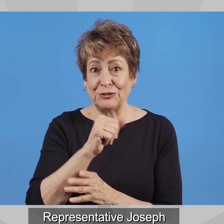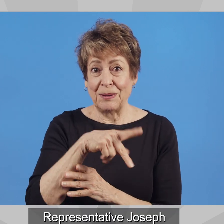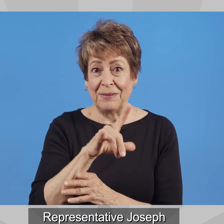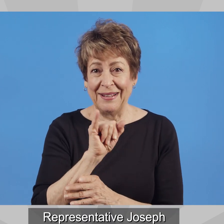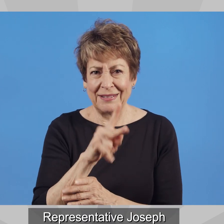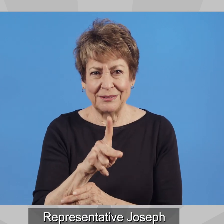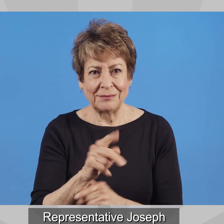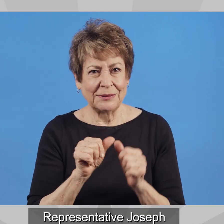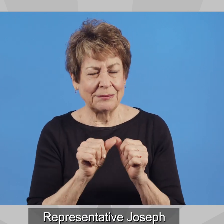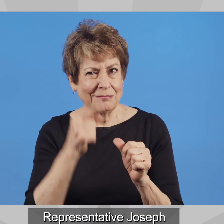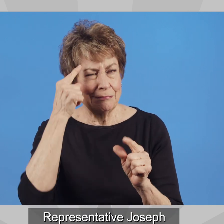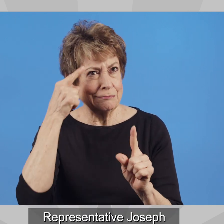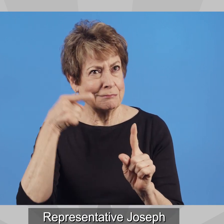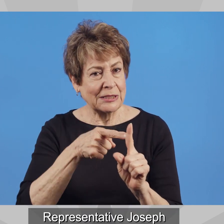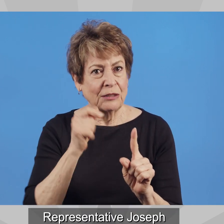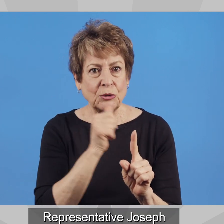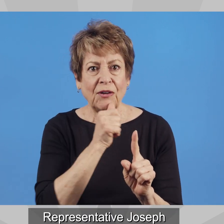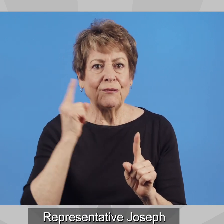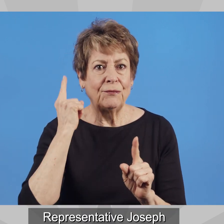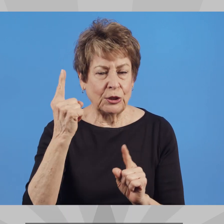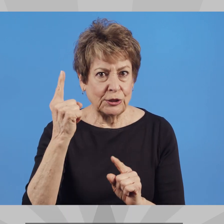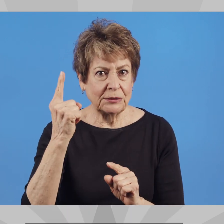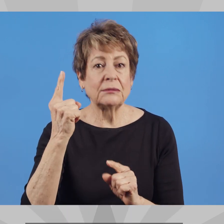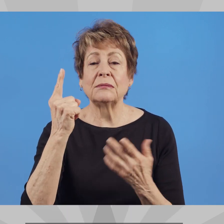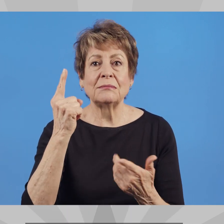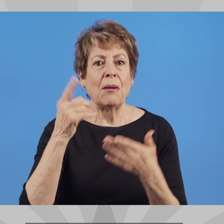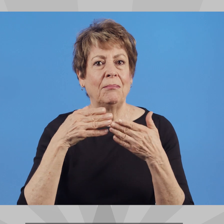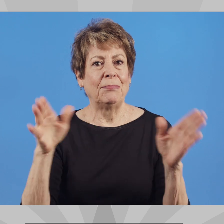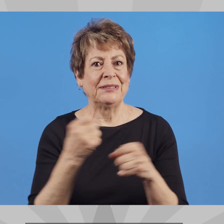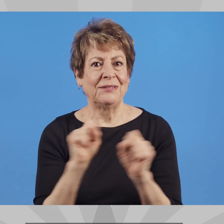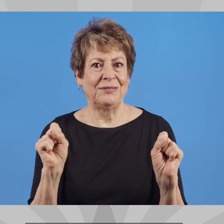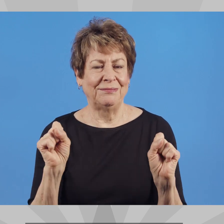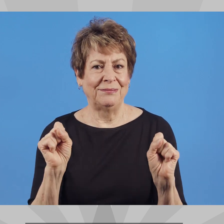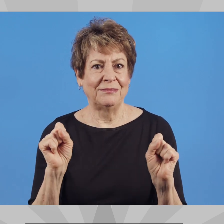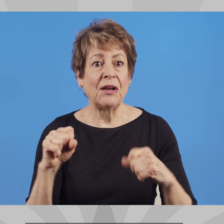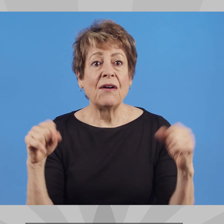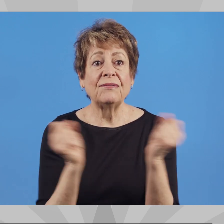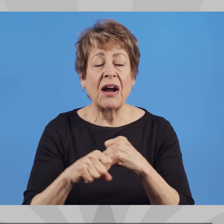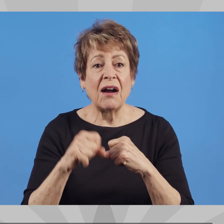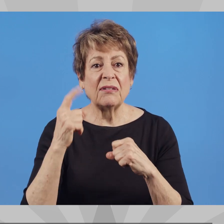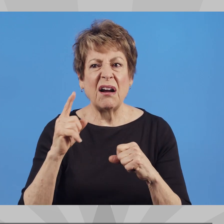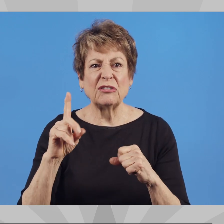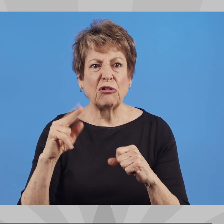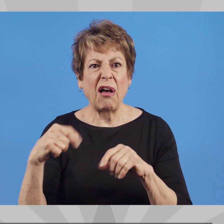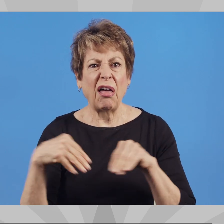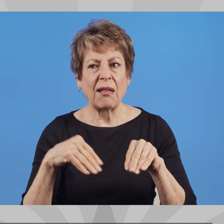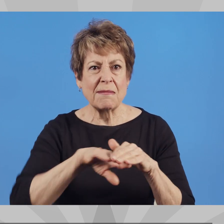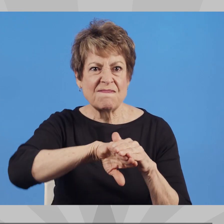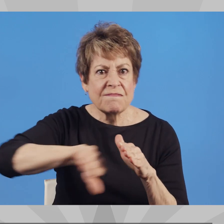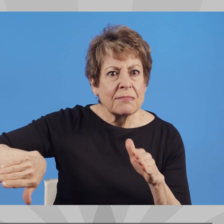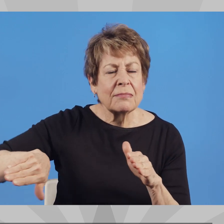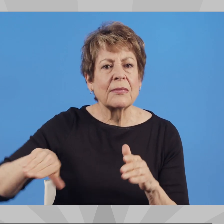Representative Joseph Chaplik keeps Arizona first. He's bolstering public safety, fighting the